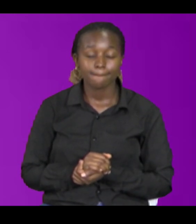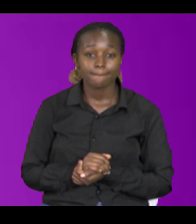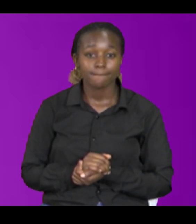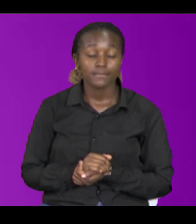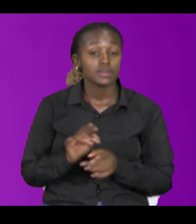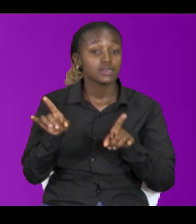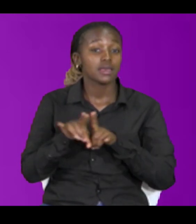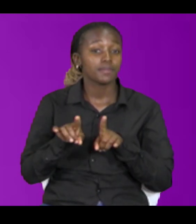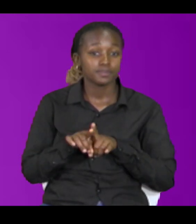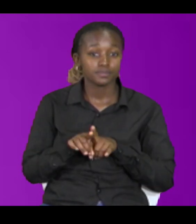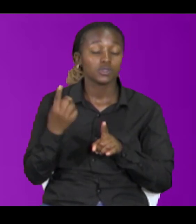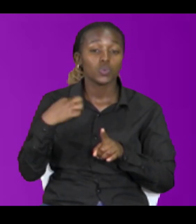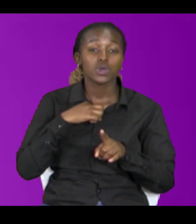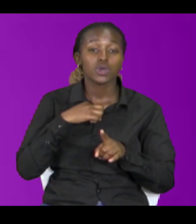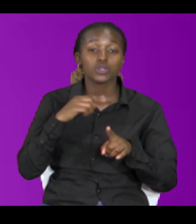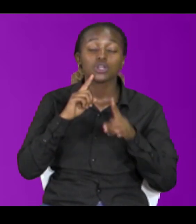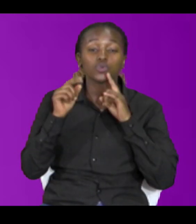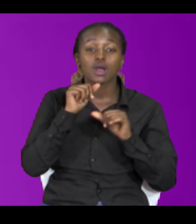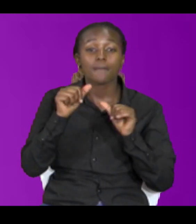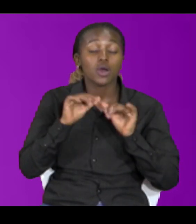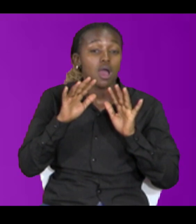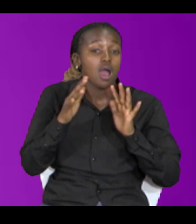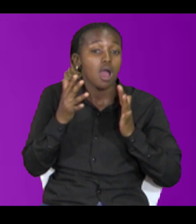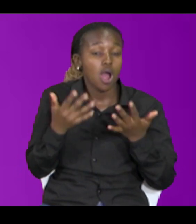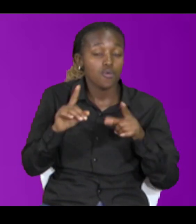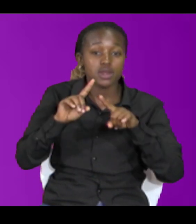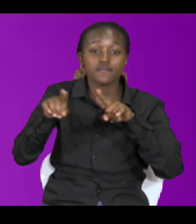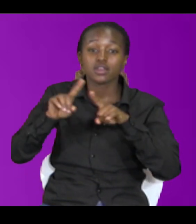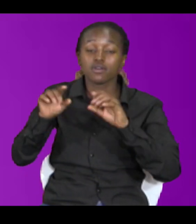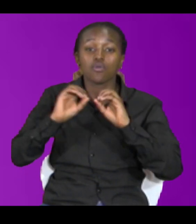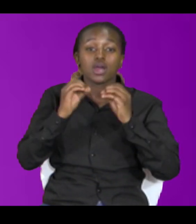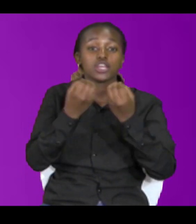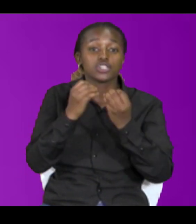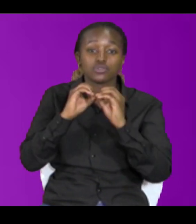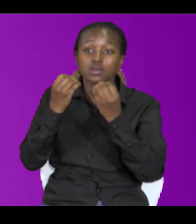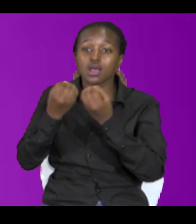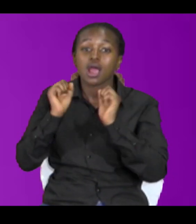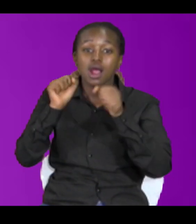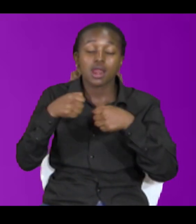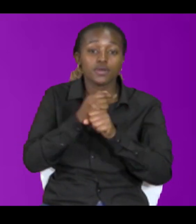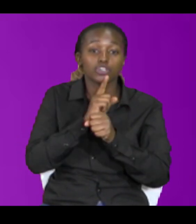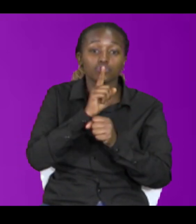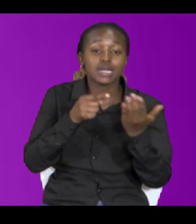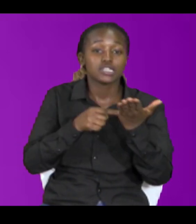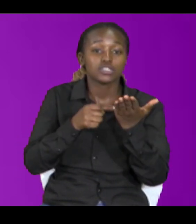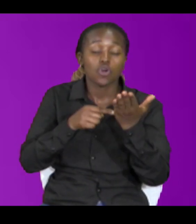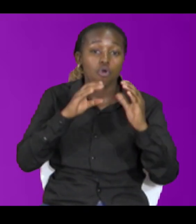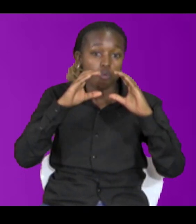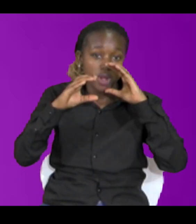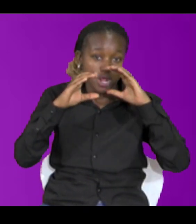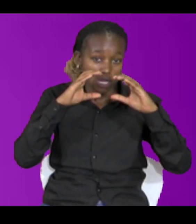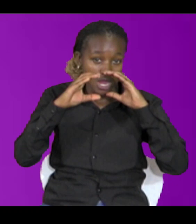probably we are talking about how can organizations ensure that digital communication